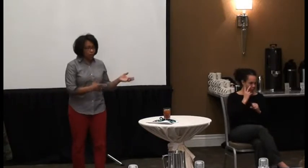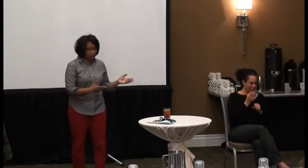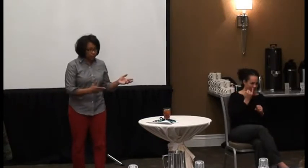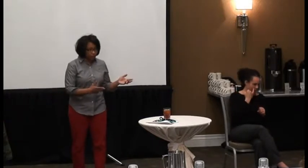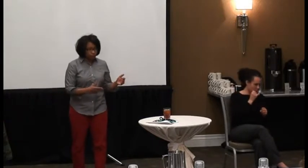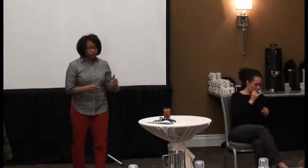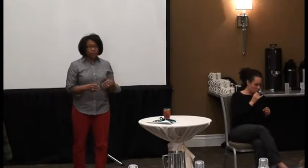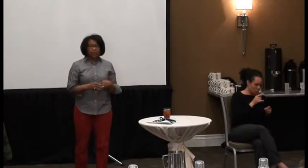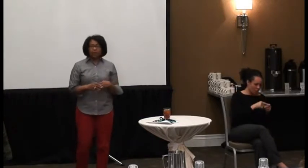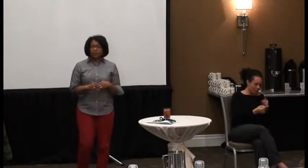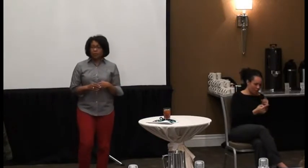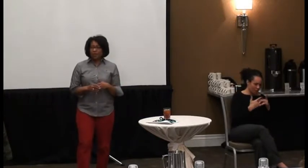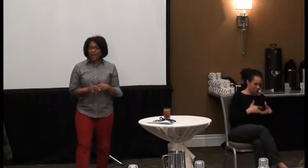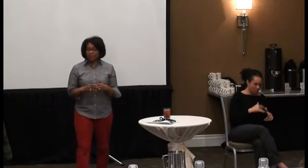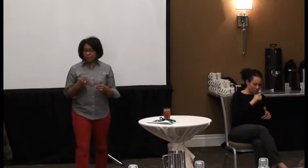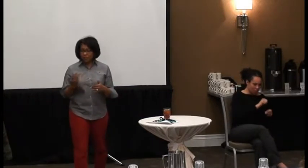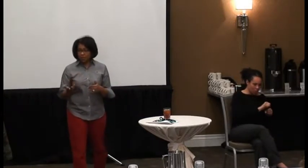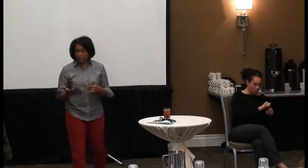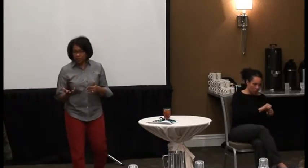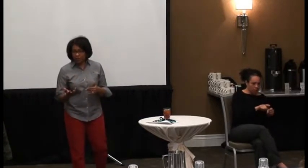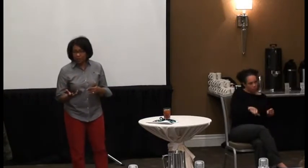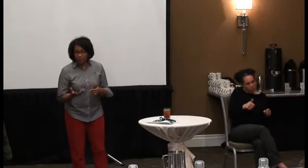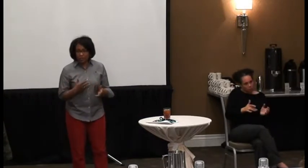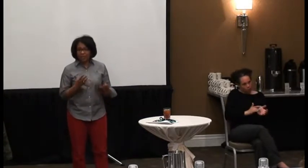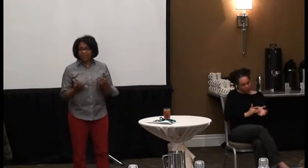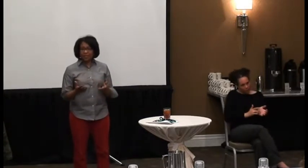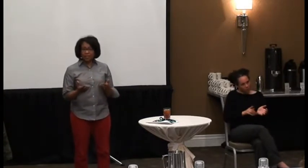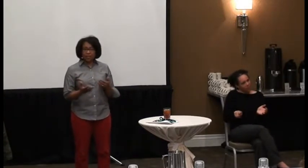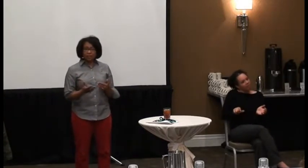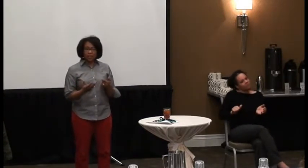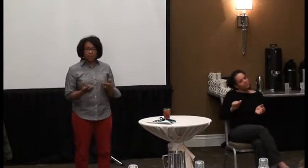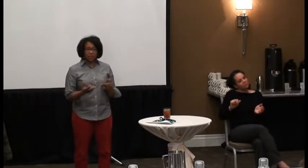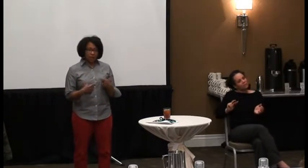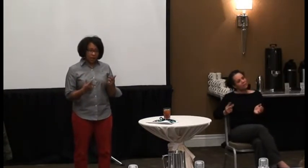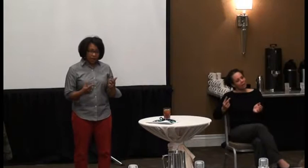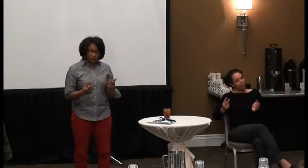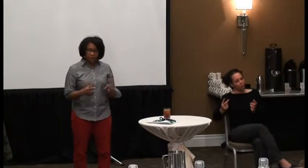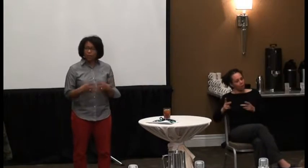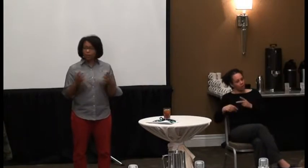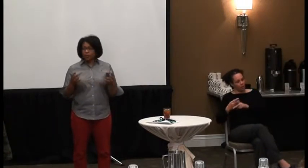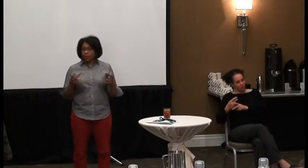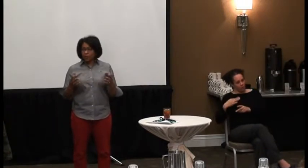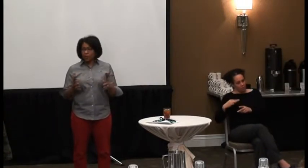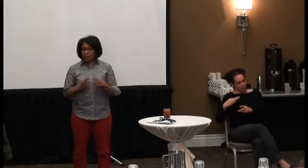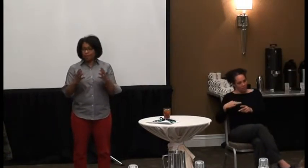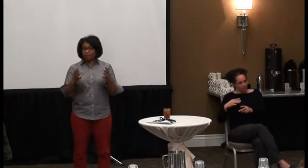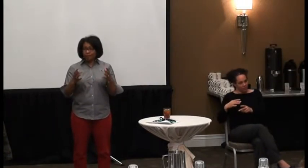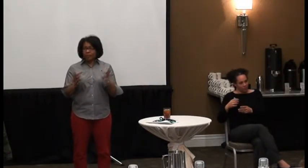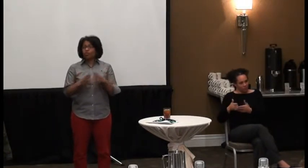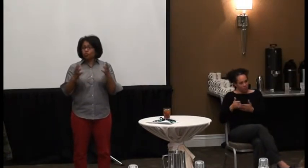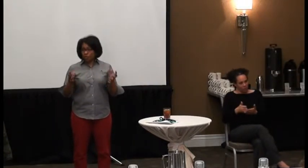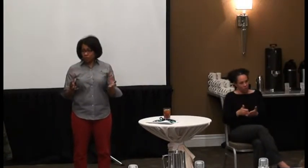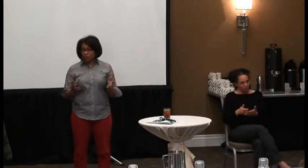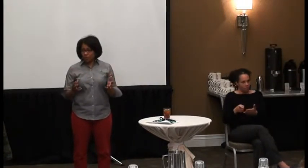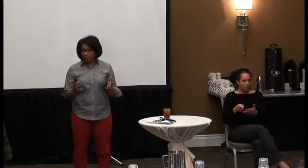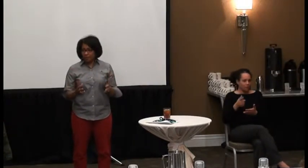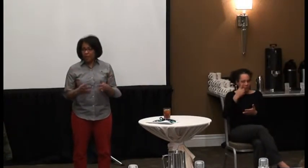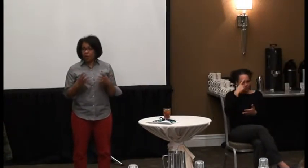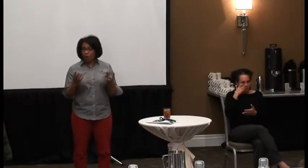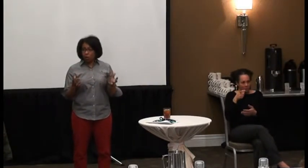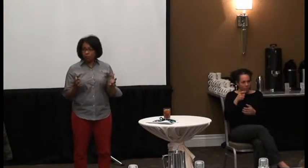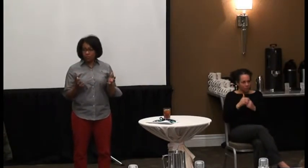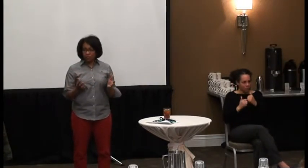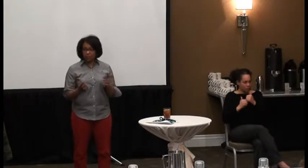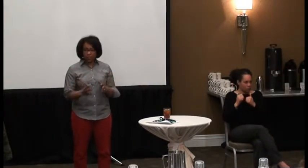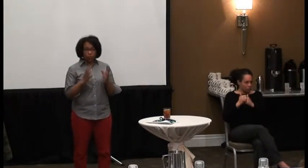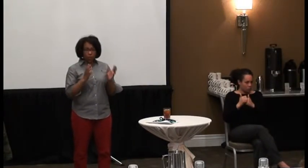isn't working. So they have some secondary benefits, and that's again because of the structure of them. They